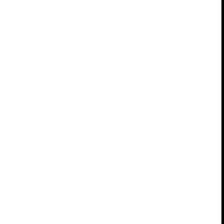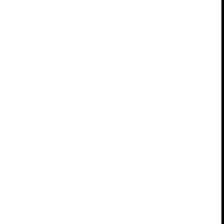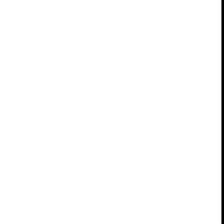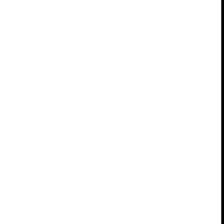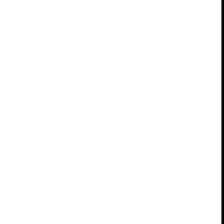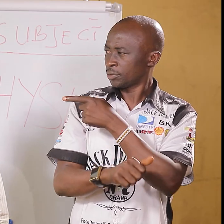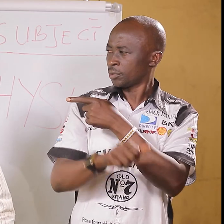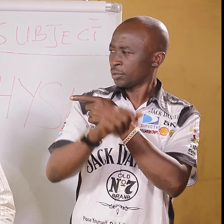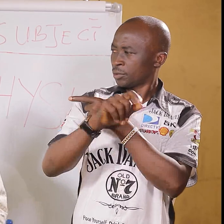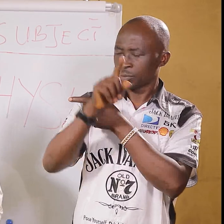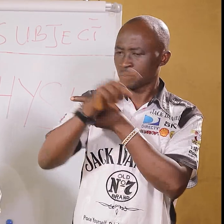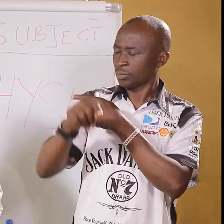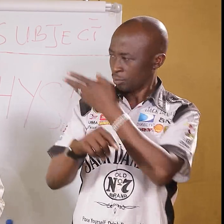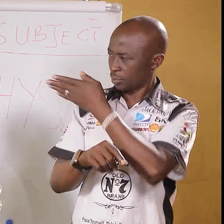amplitude, and